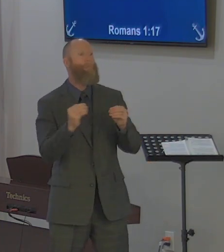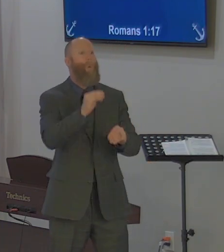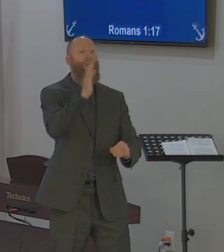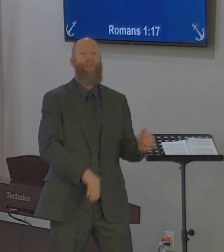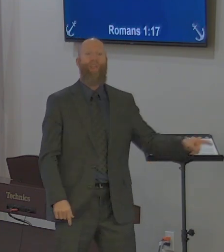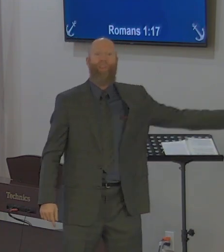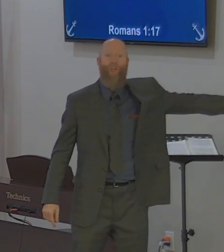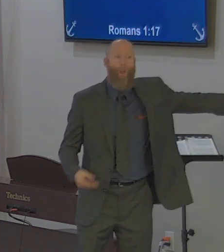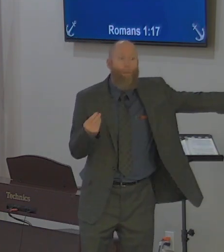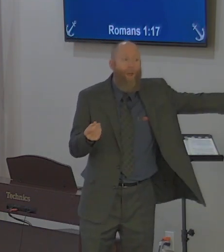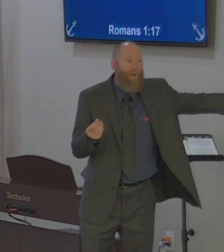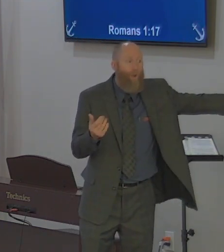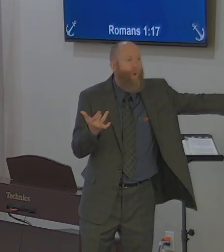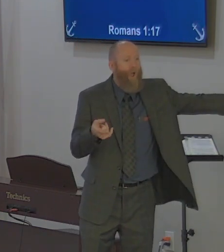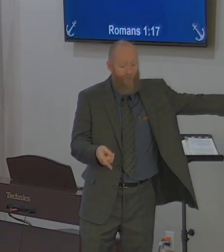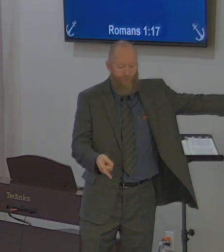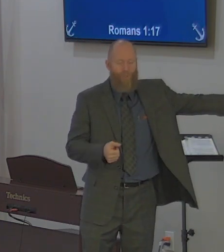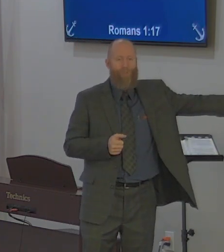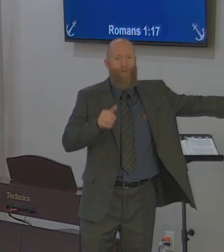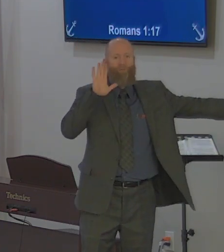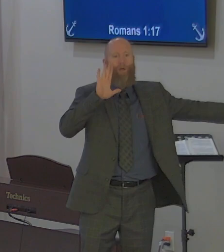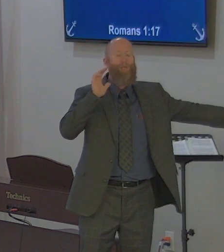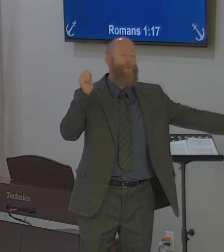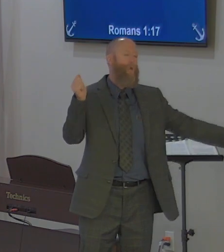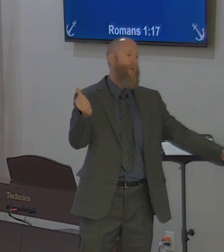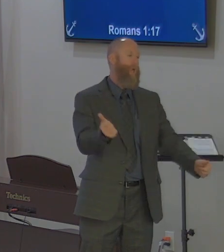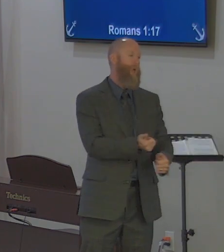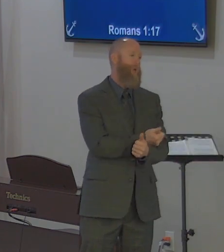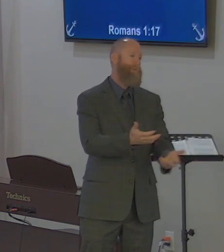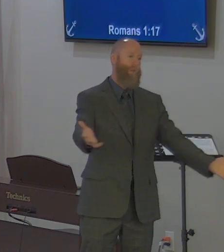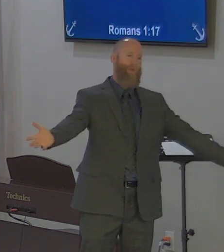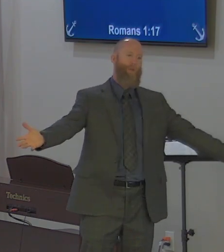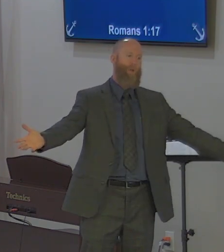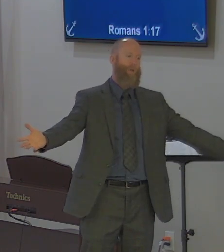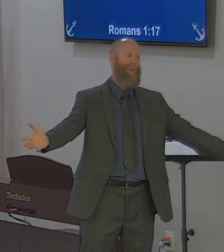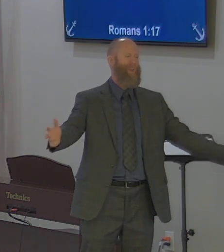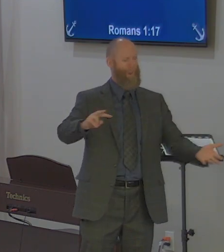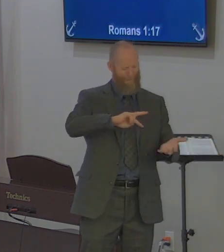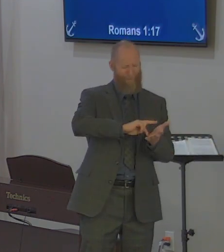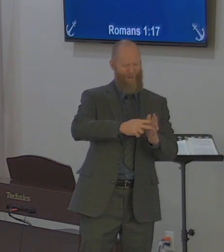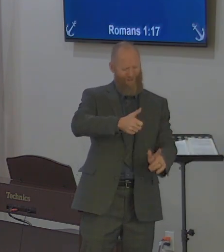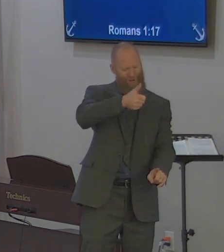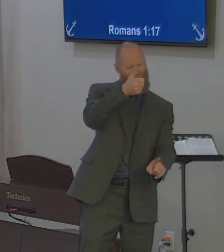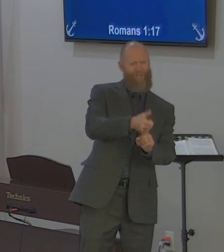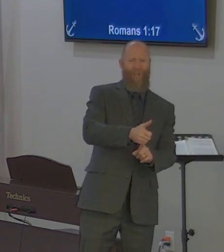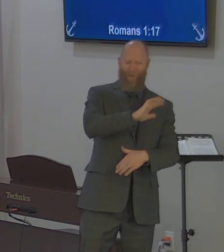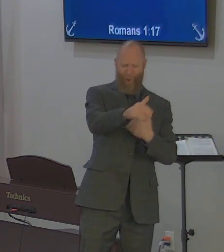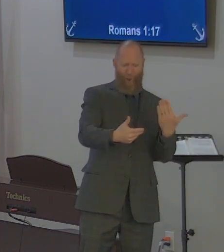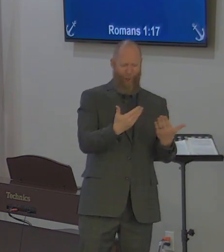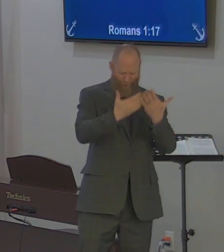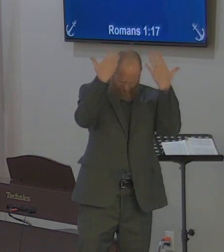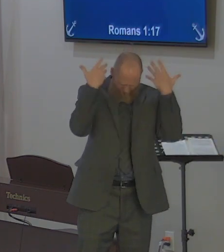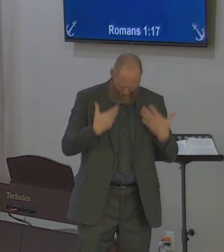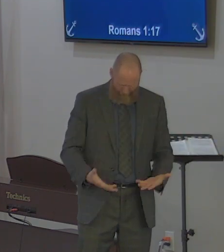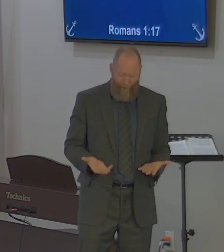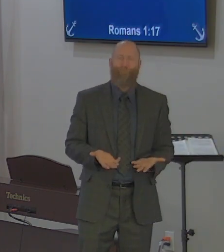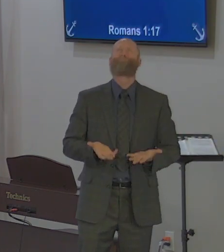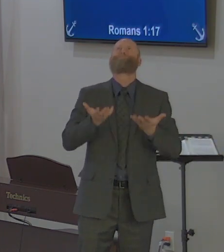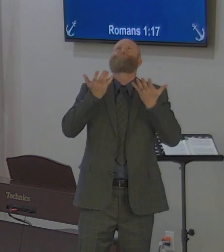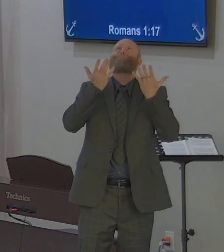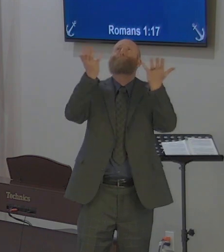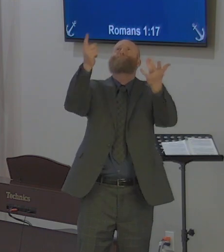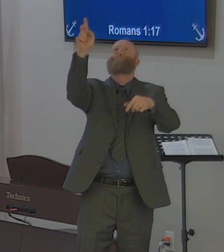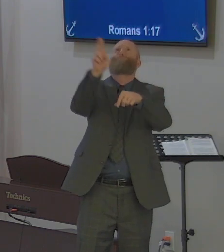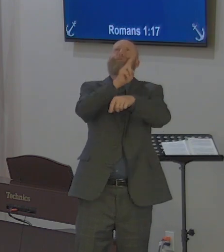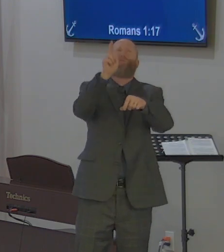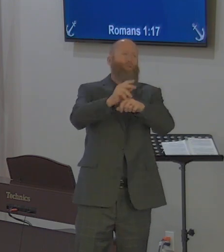gave everything. To God, it's not about how much you give. It's about what